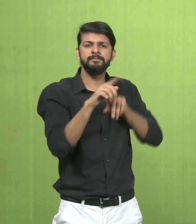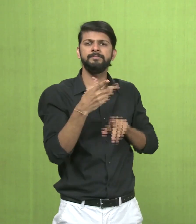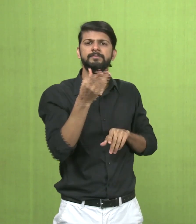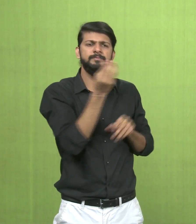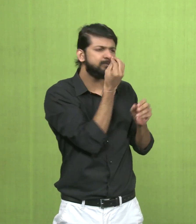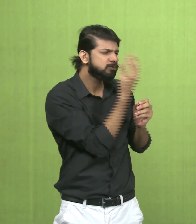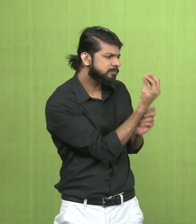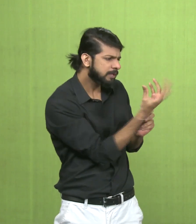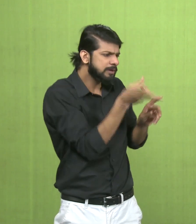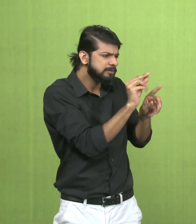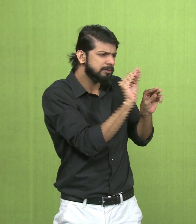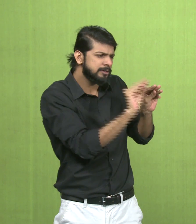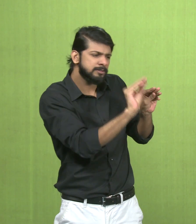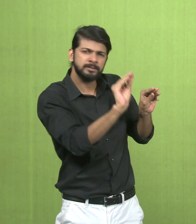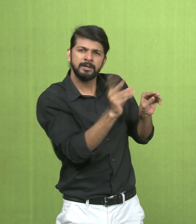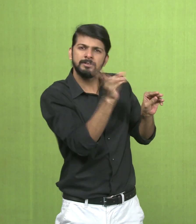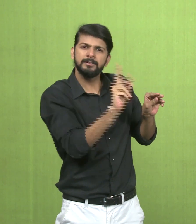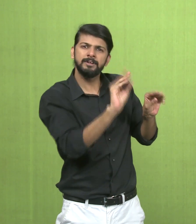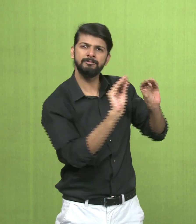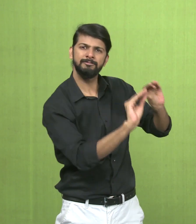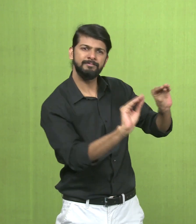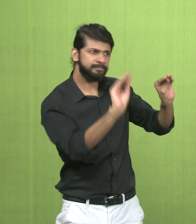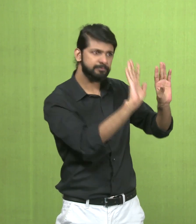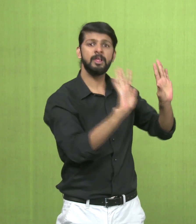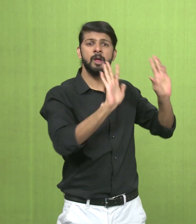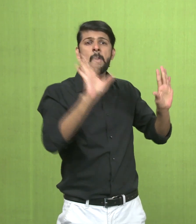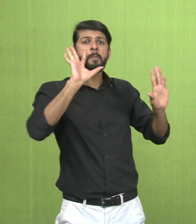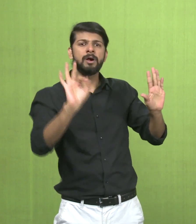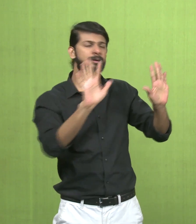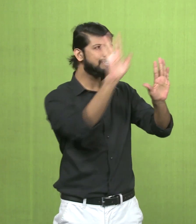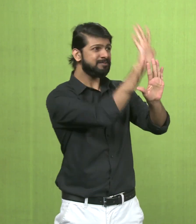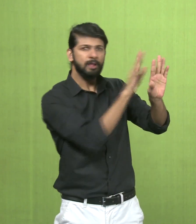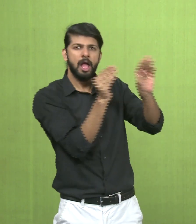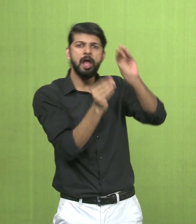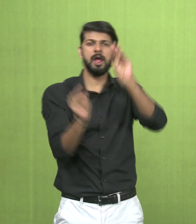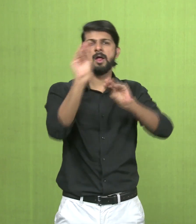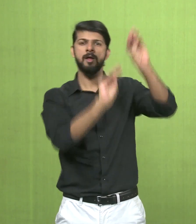Repetition could be a motif, for example, a flower motif